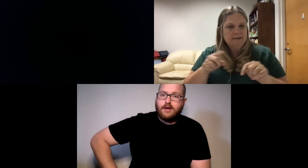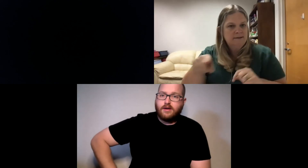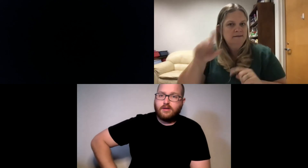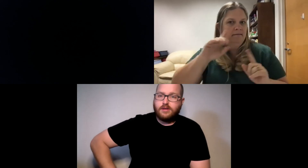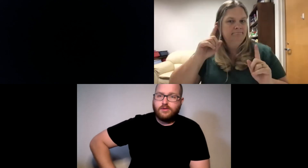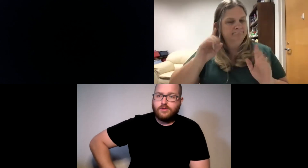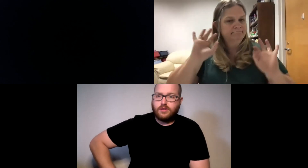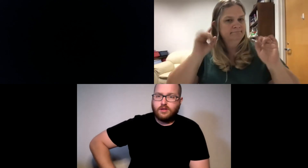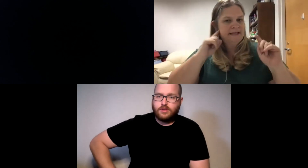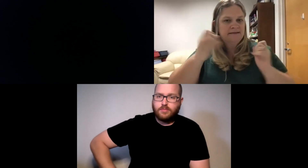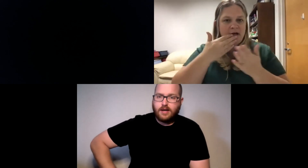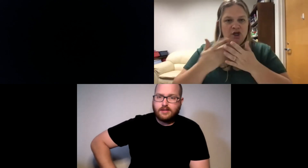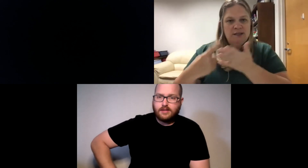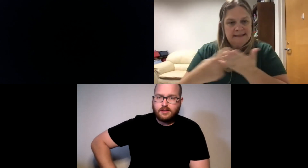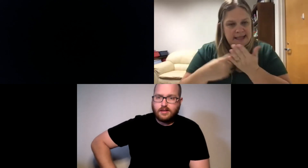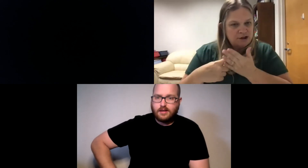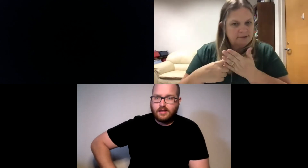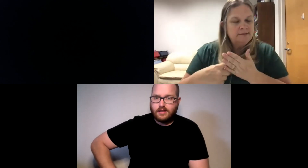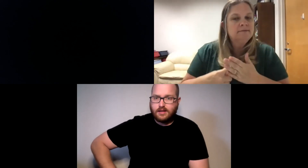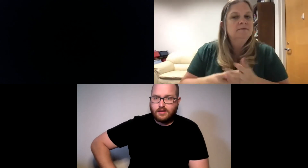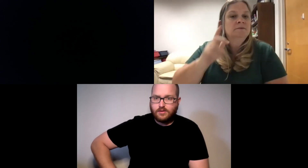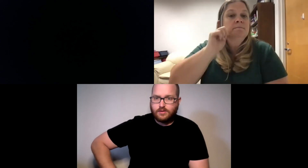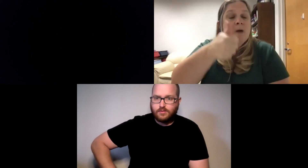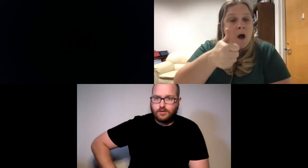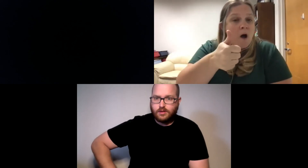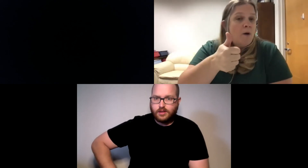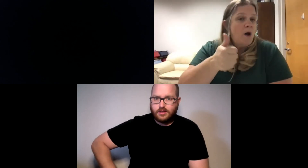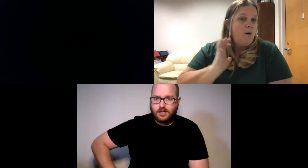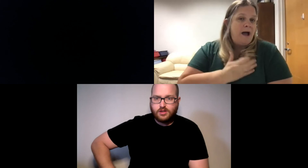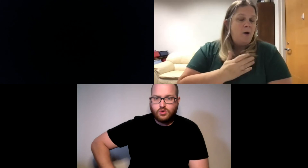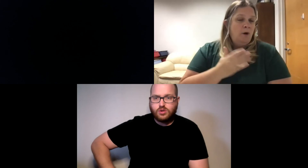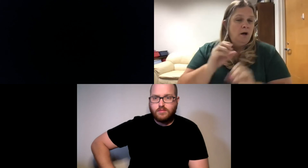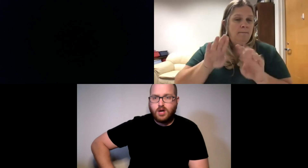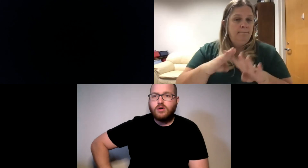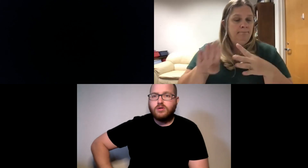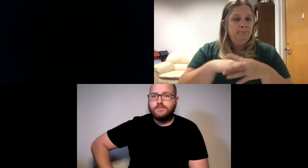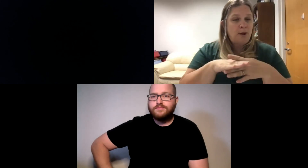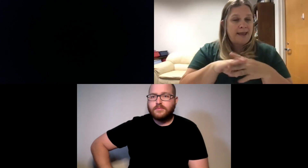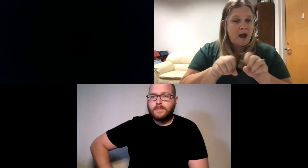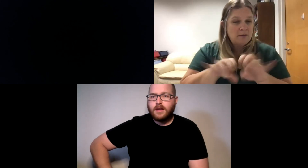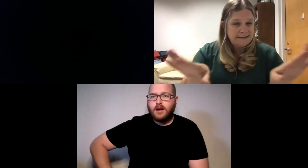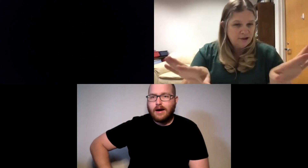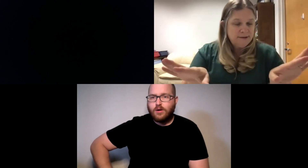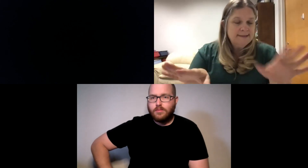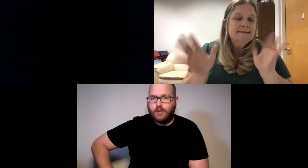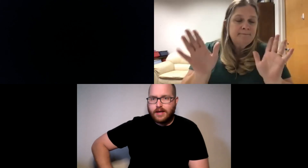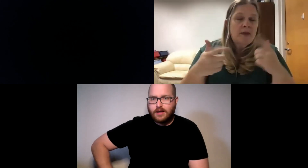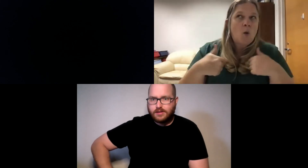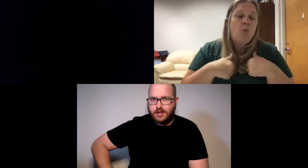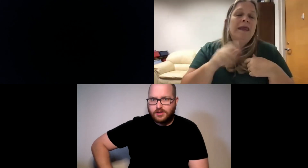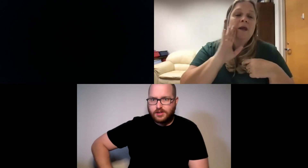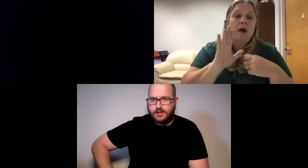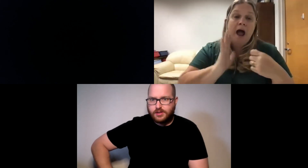Okay, those are good responses. I think those were good discussions. Tomorrow, our